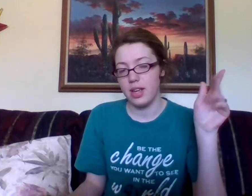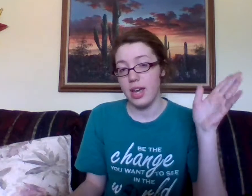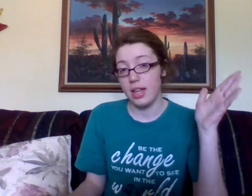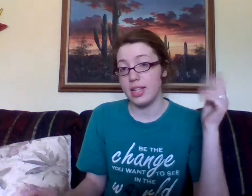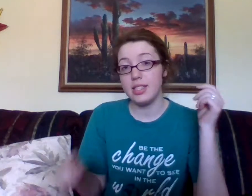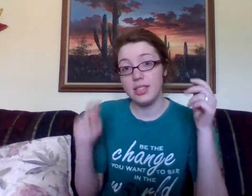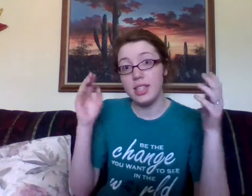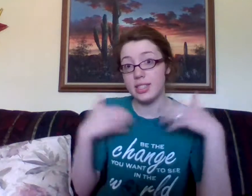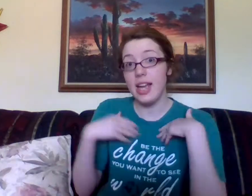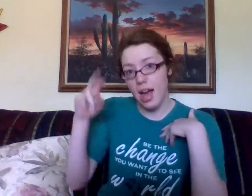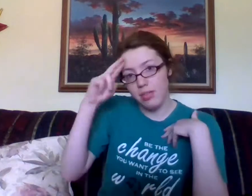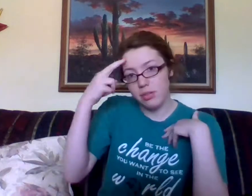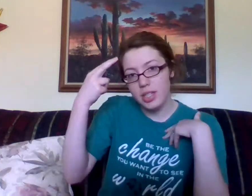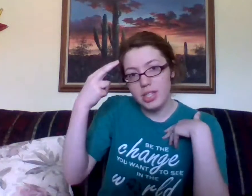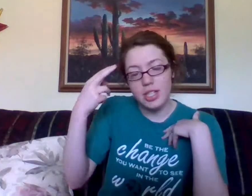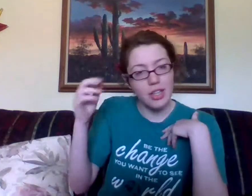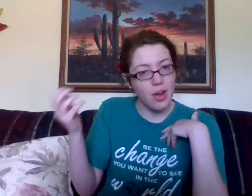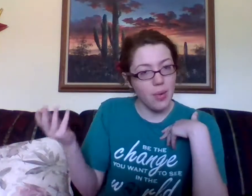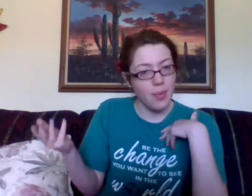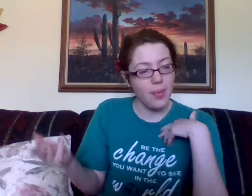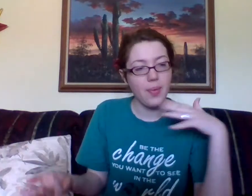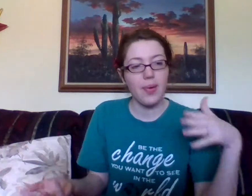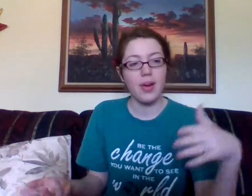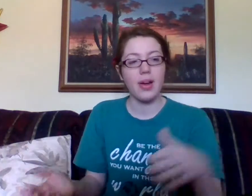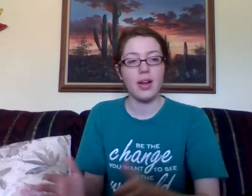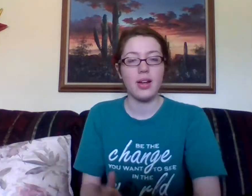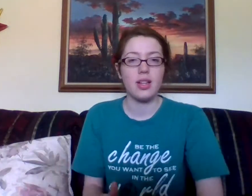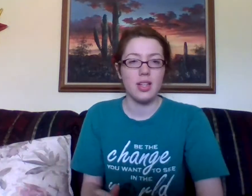okay, at least they have a reason though.